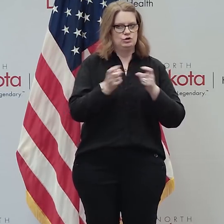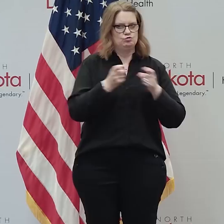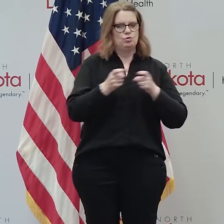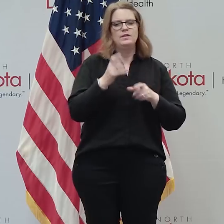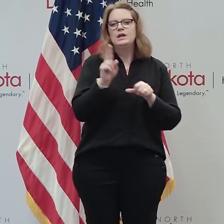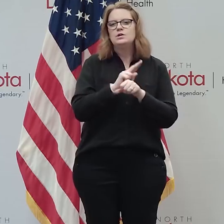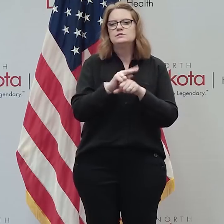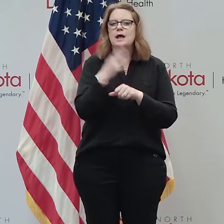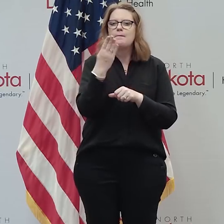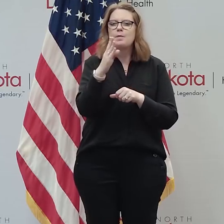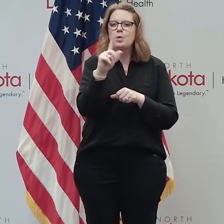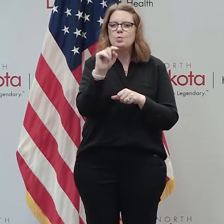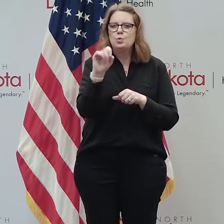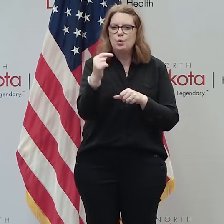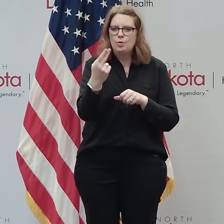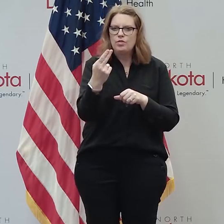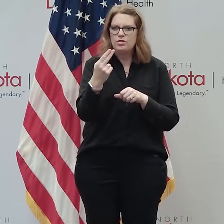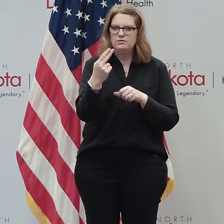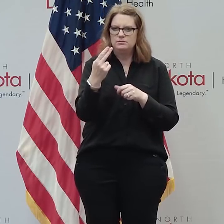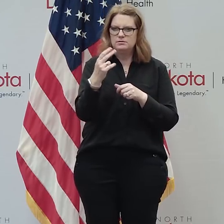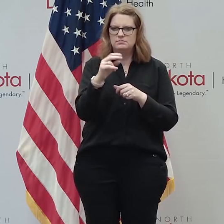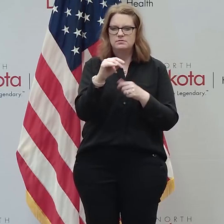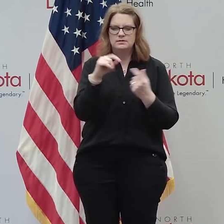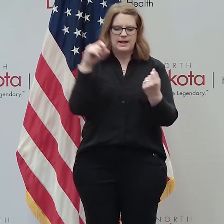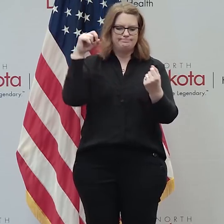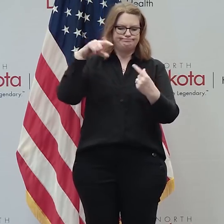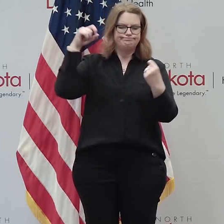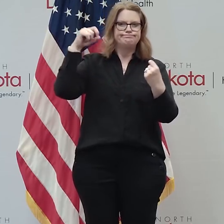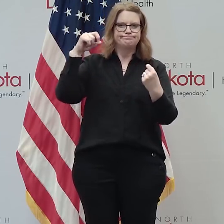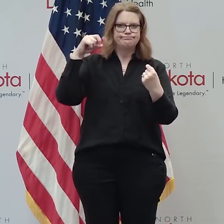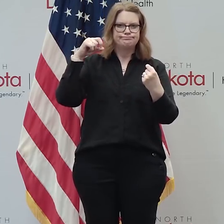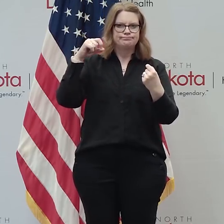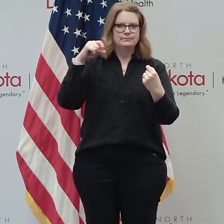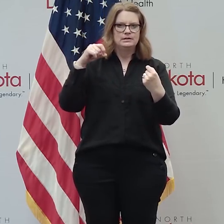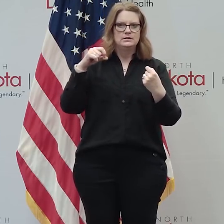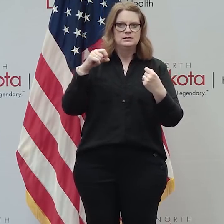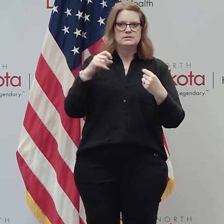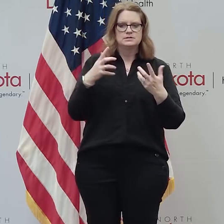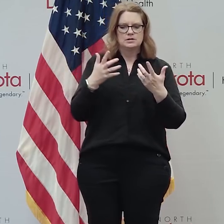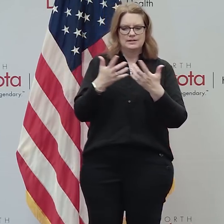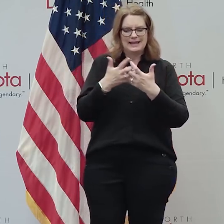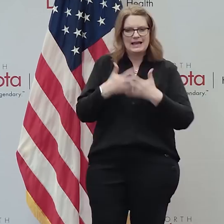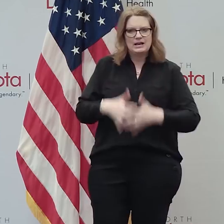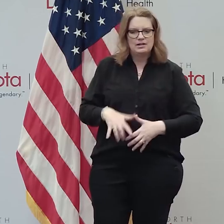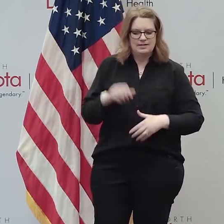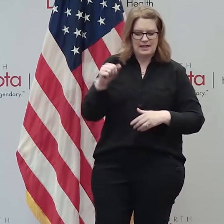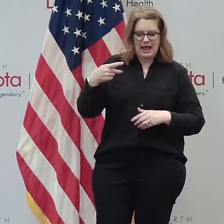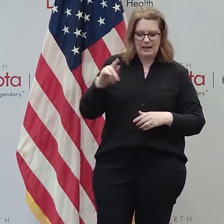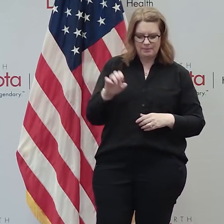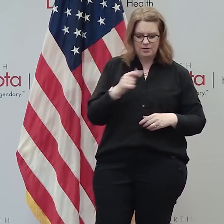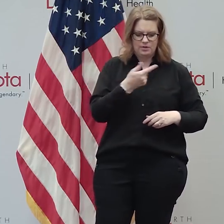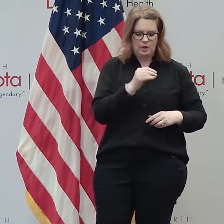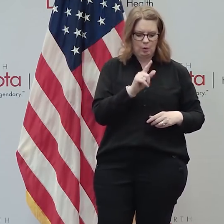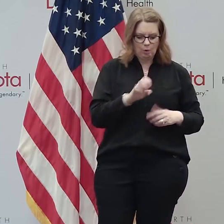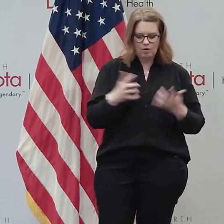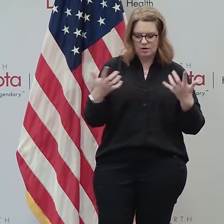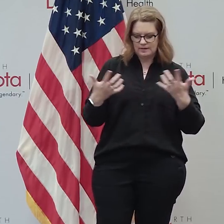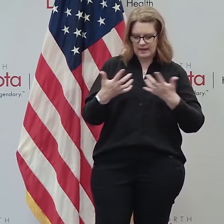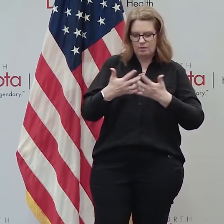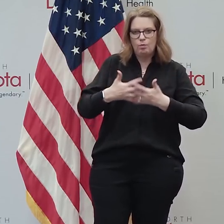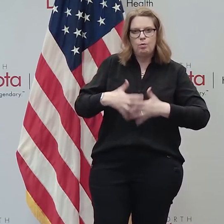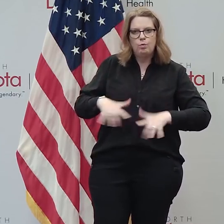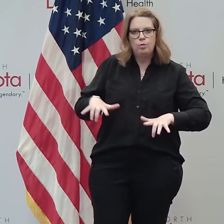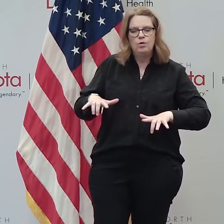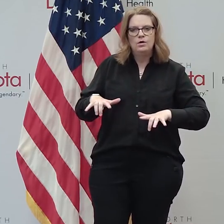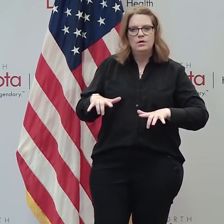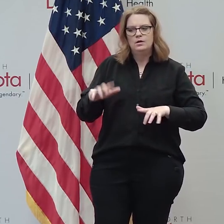technology, in which will be the integration between the two variants, the Apple and the Google, or the Apple